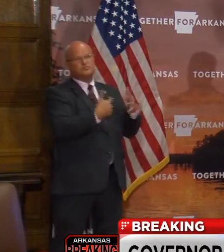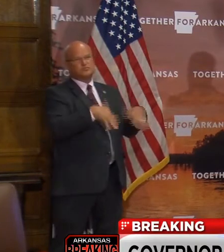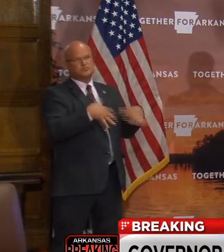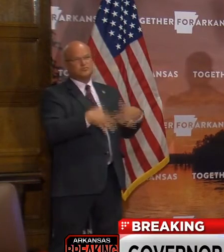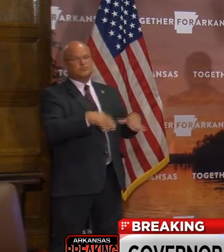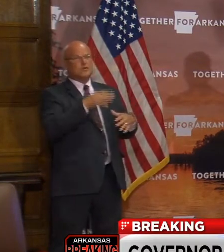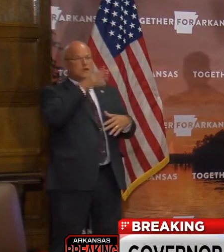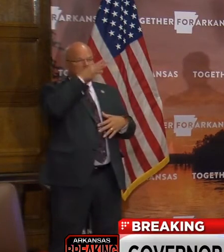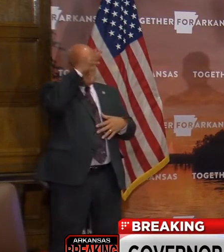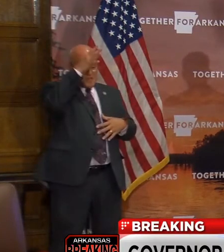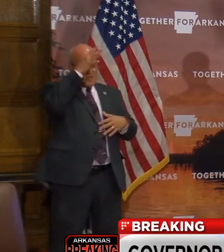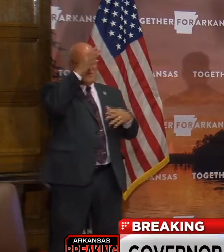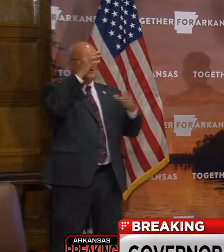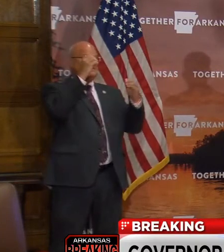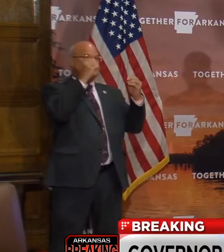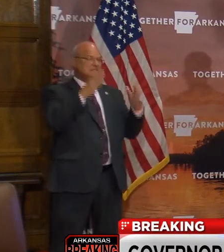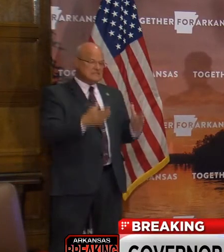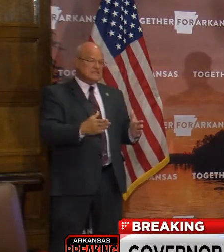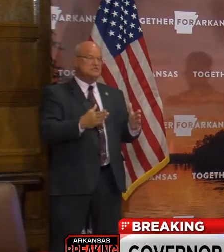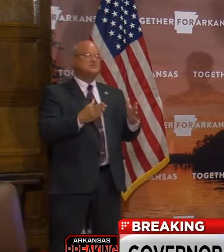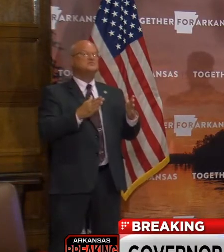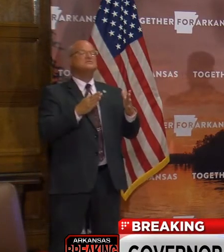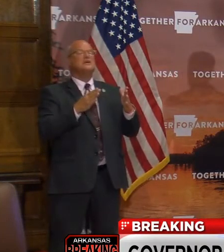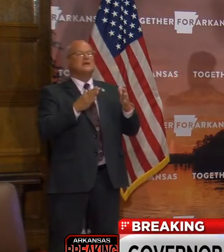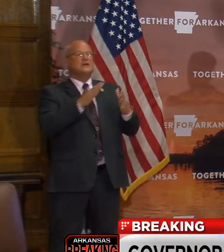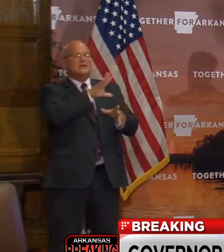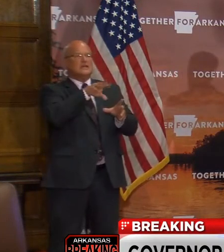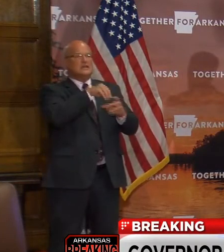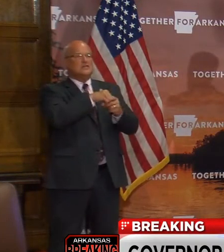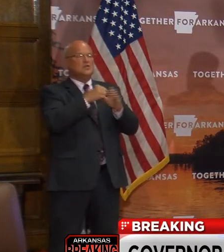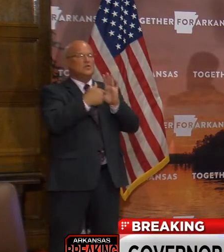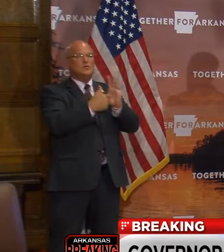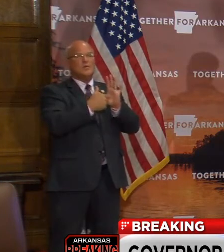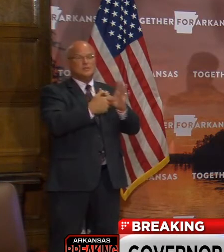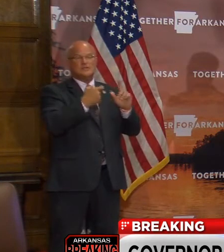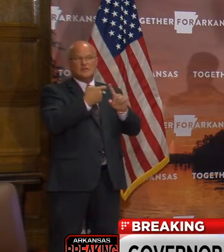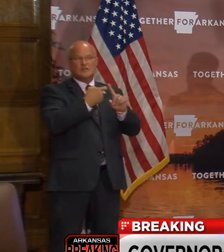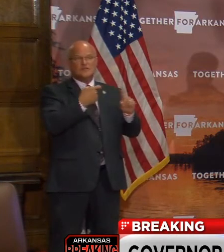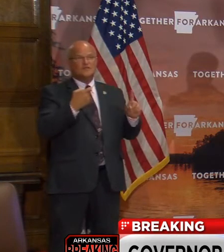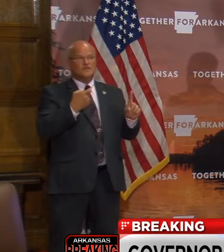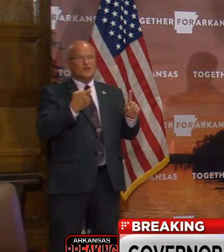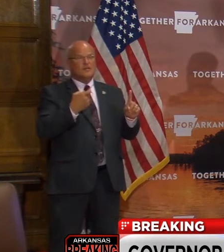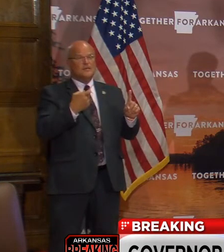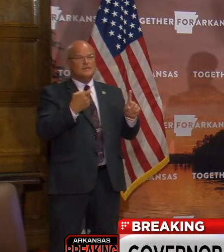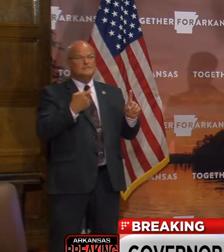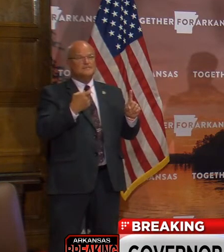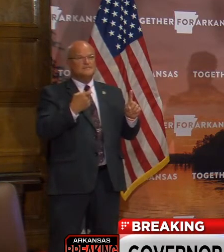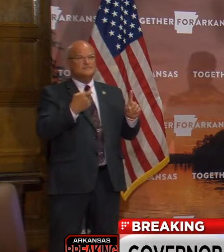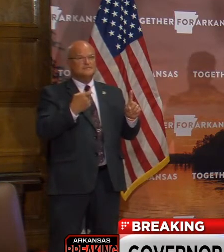included parents, it included teachers, it included representatives from